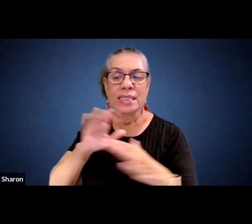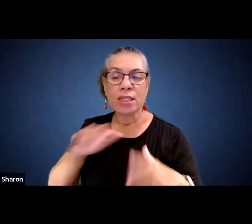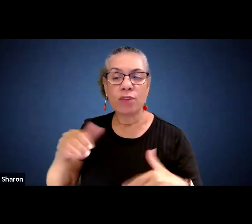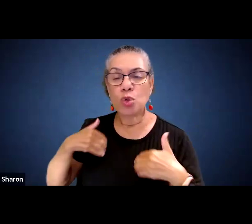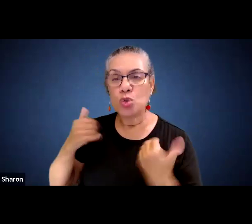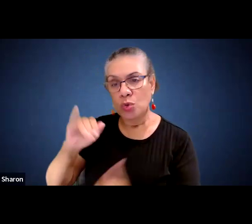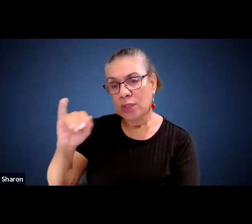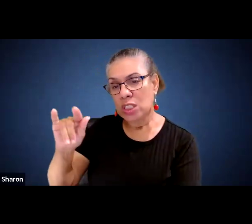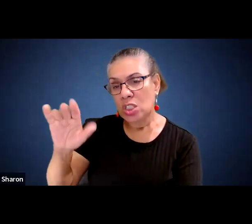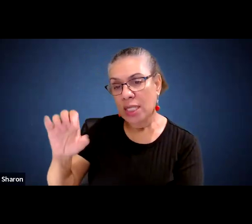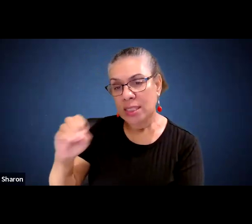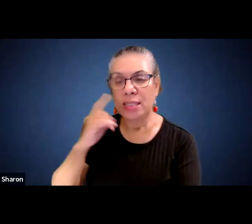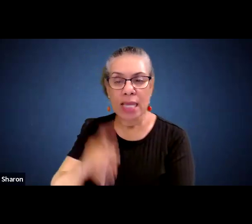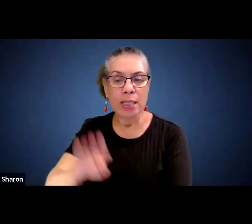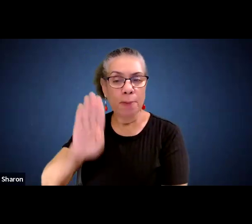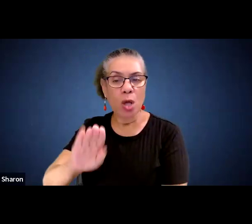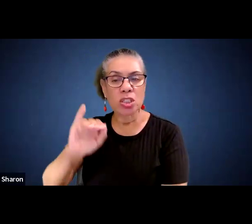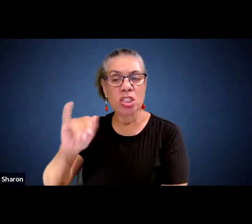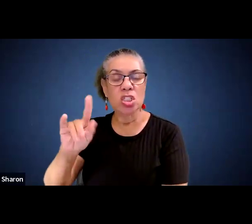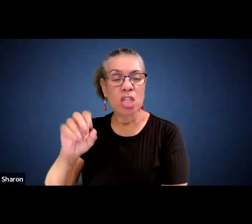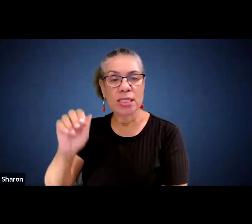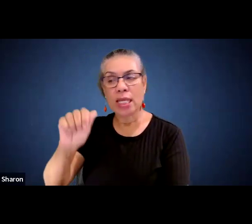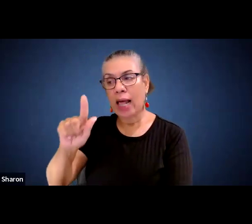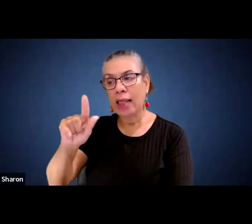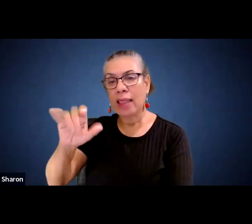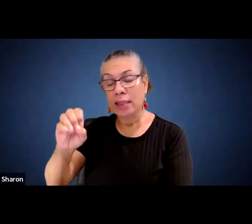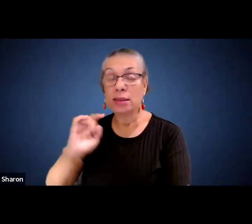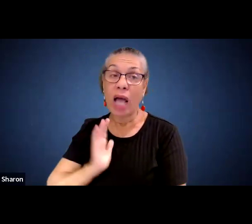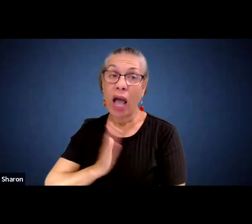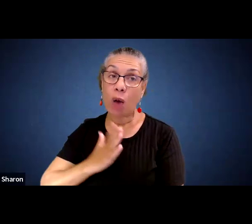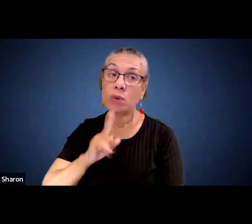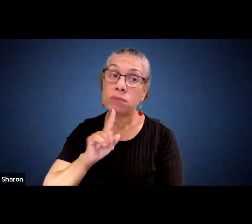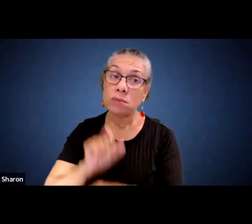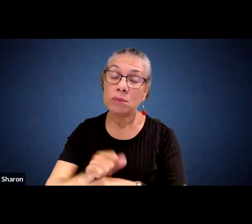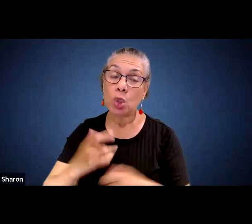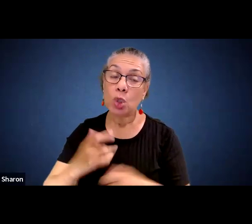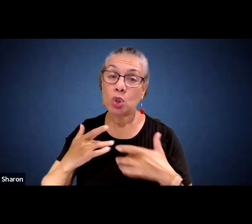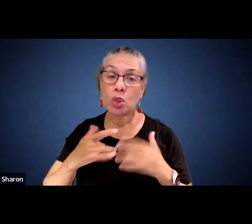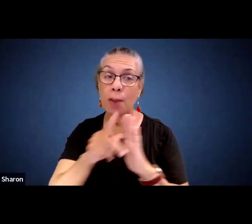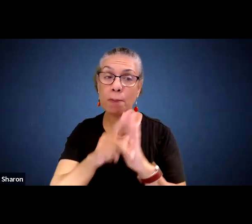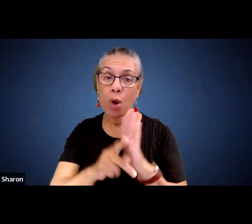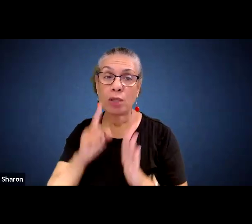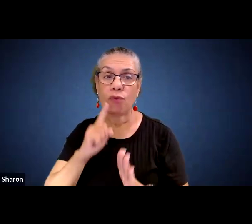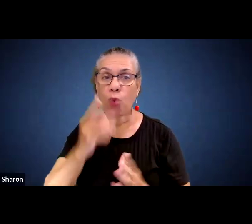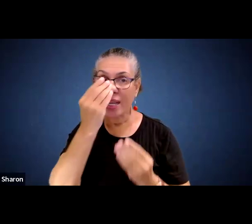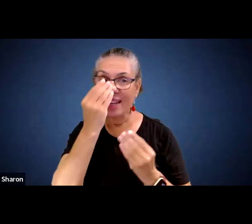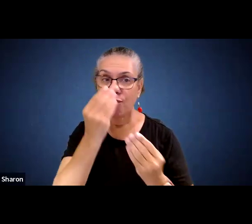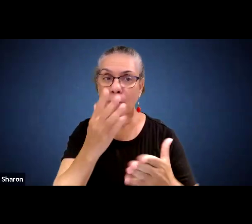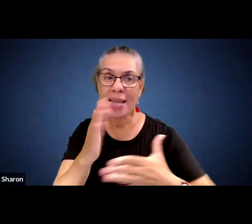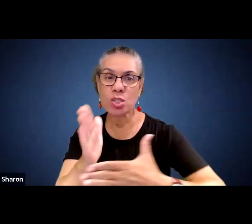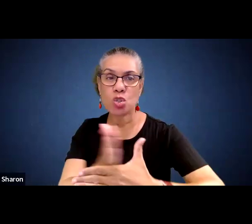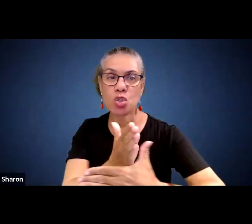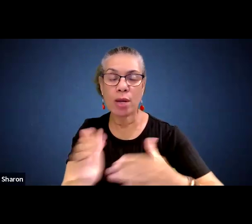Counsel Services in voicing our grave concern about this policy for information sharing